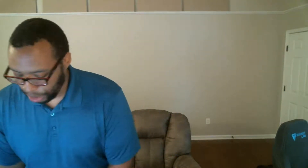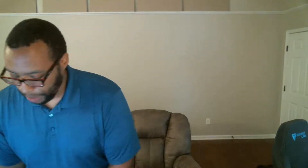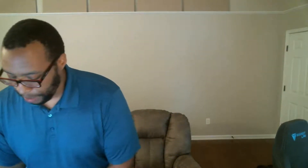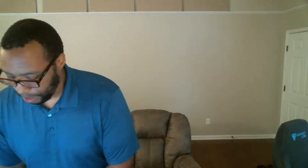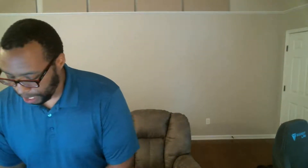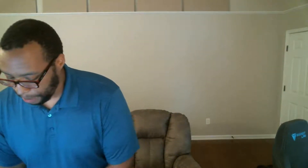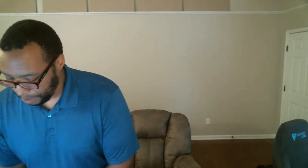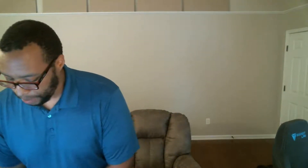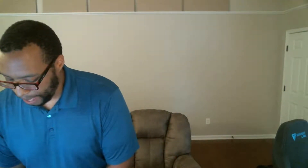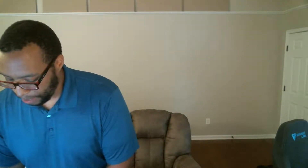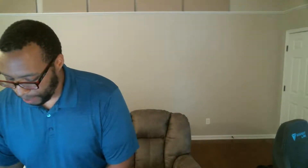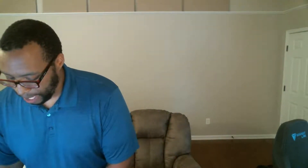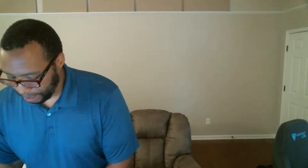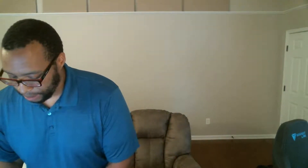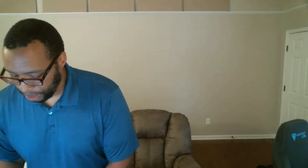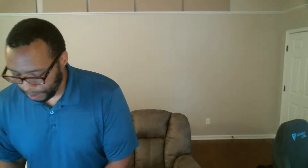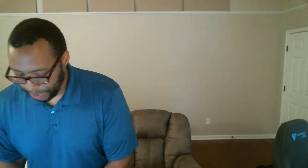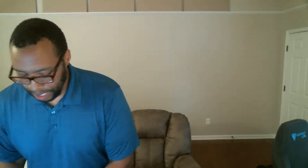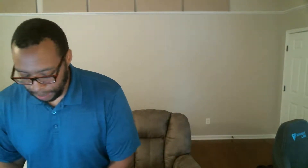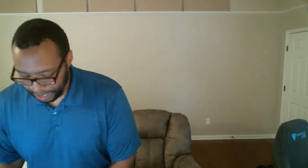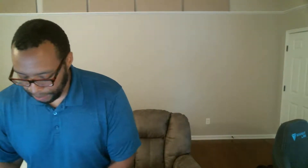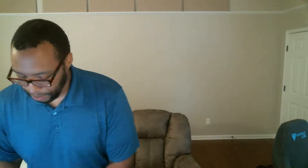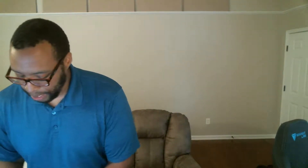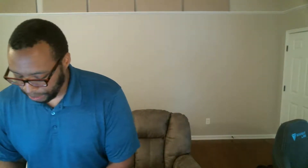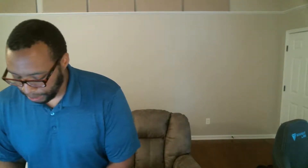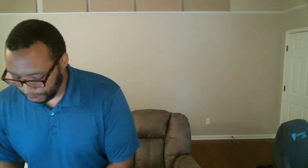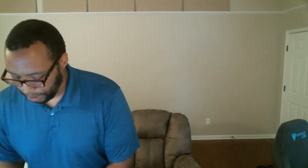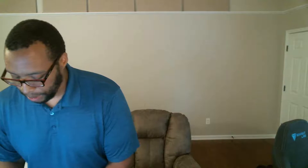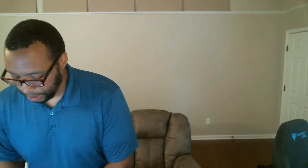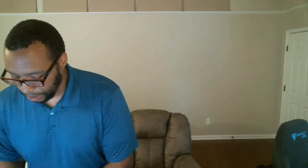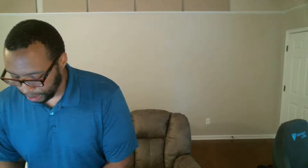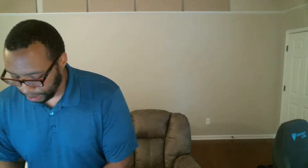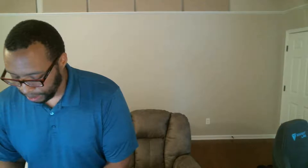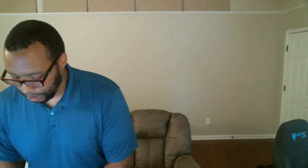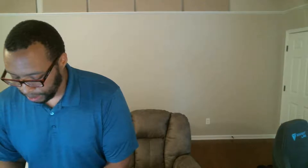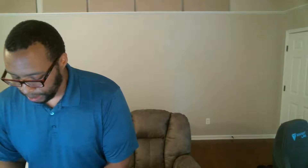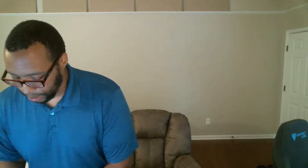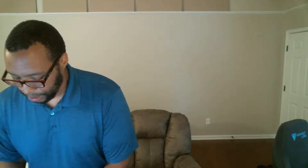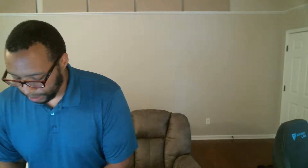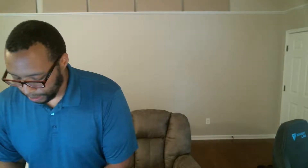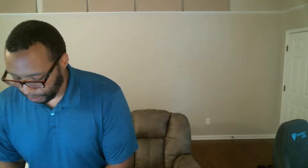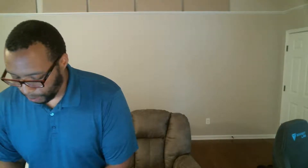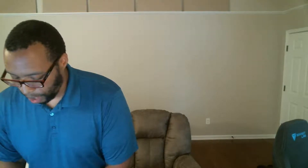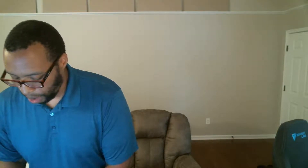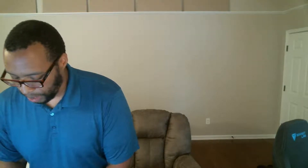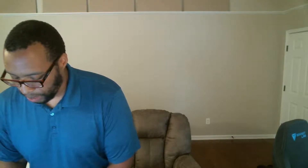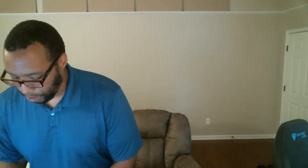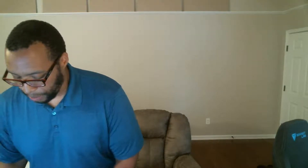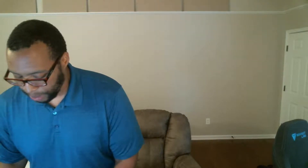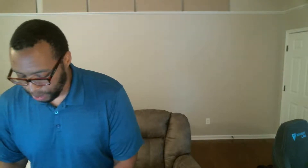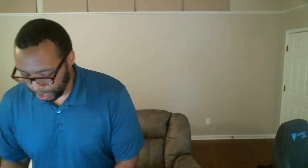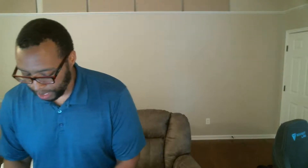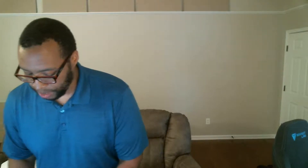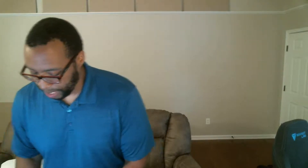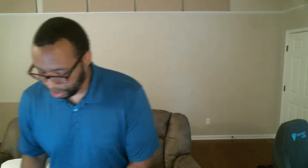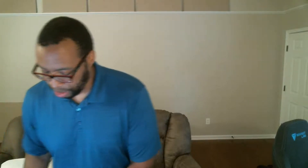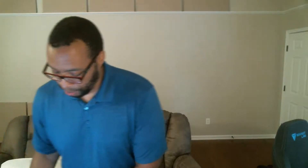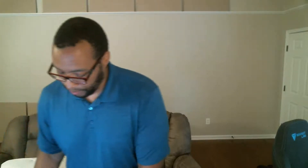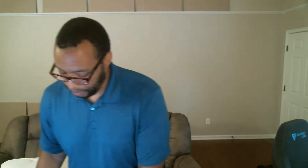remember your numbers, by the way? Do you remember the numbers that we went through? We went all the way through number 20. So make sure you review and